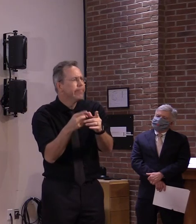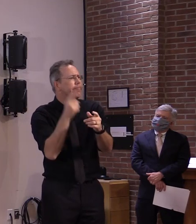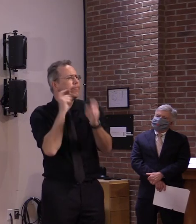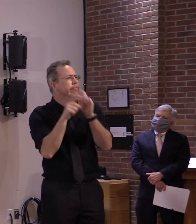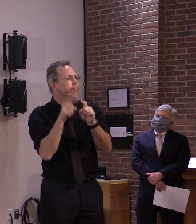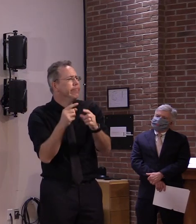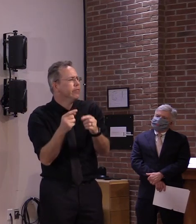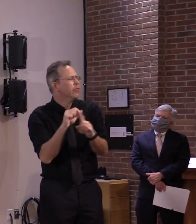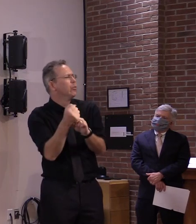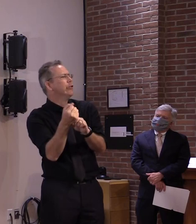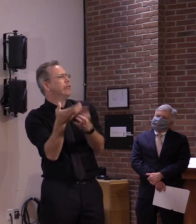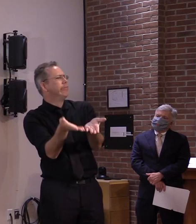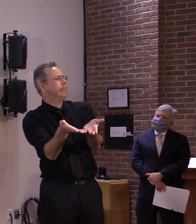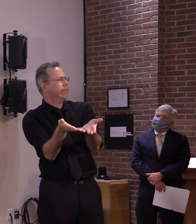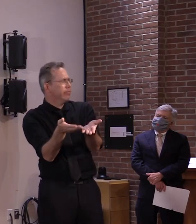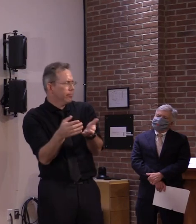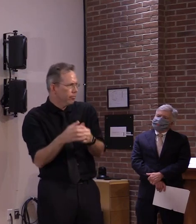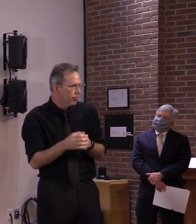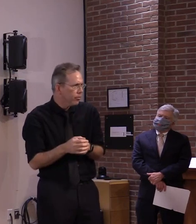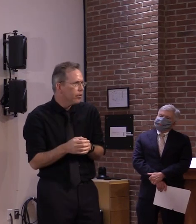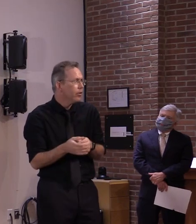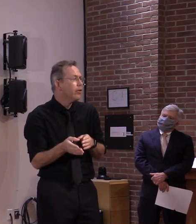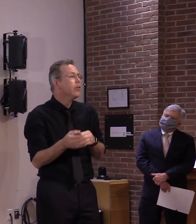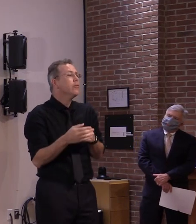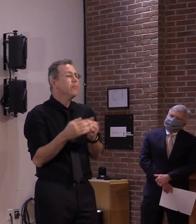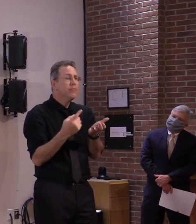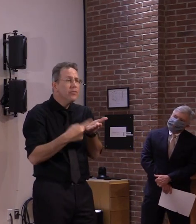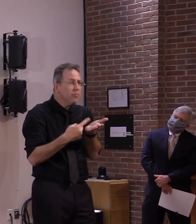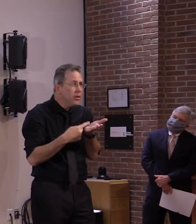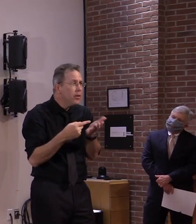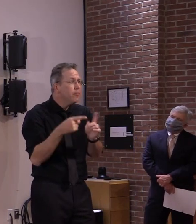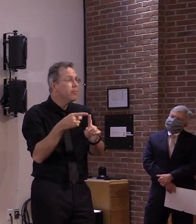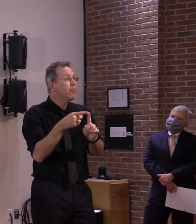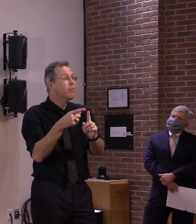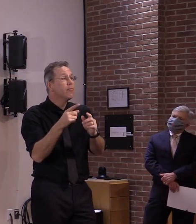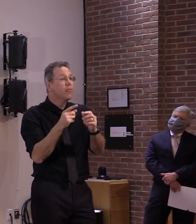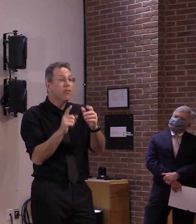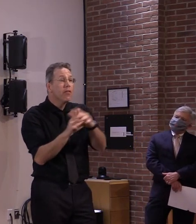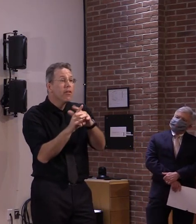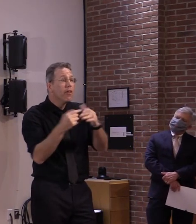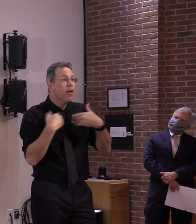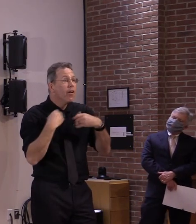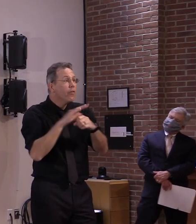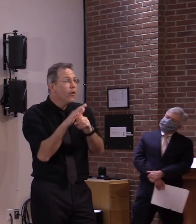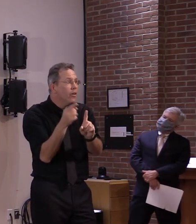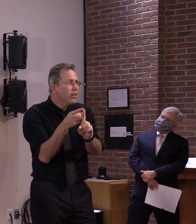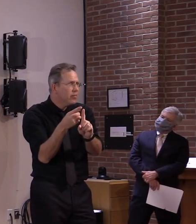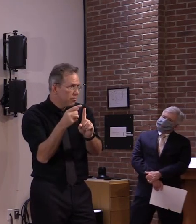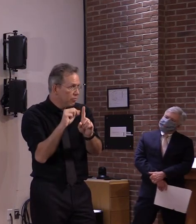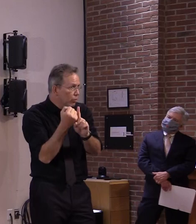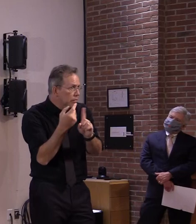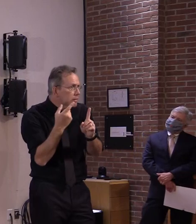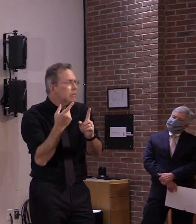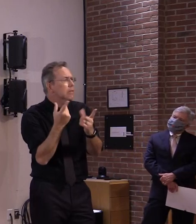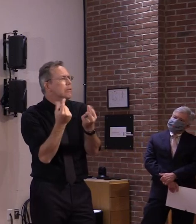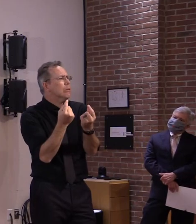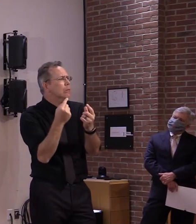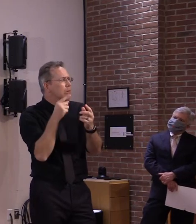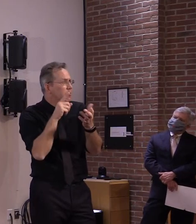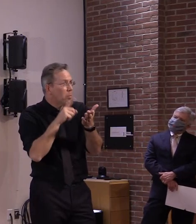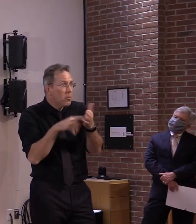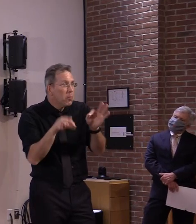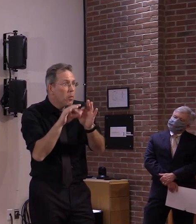Okay. But there are times there are times that one positive test has such big implications. Say it was a member of a